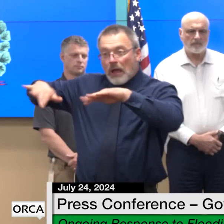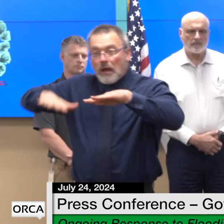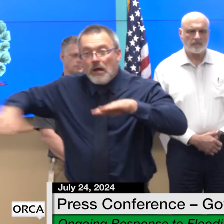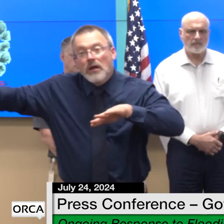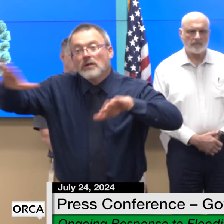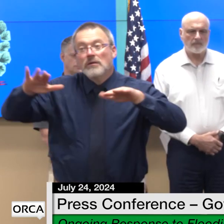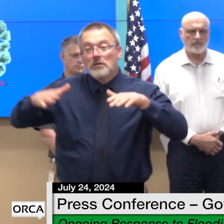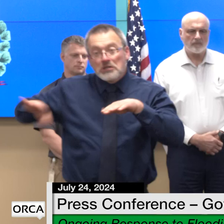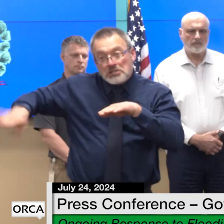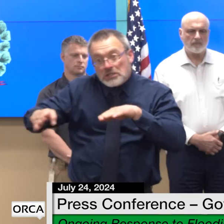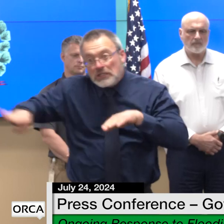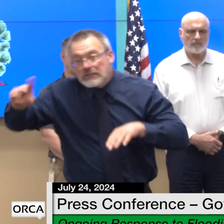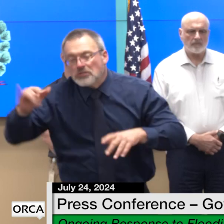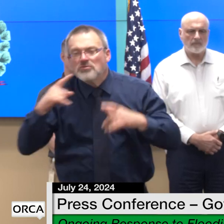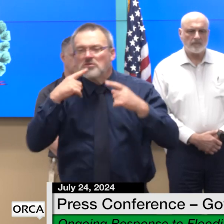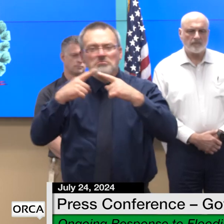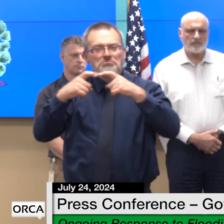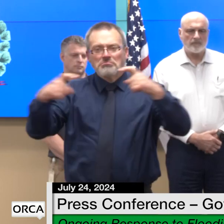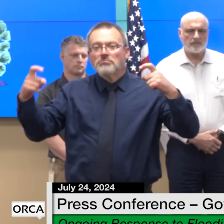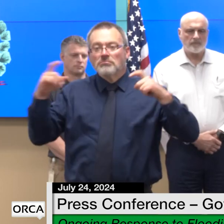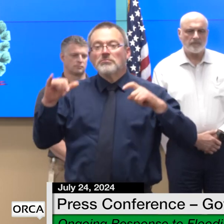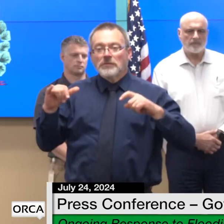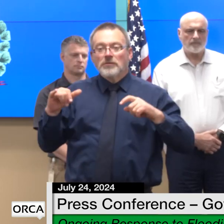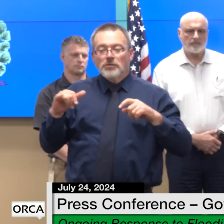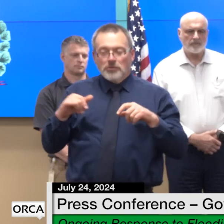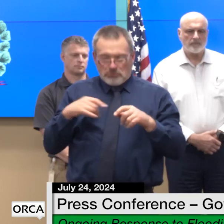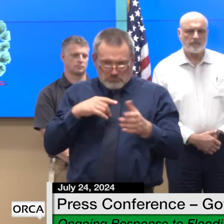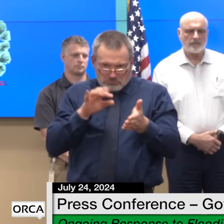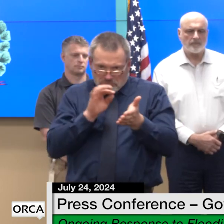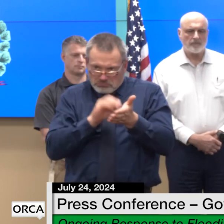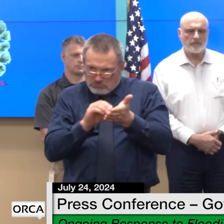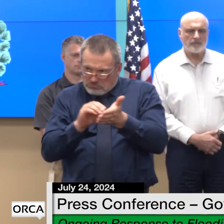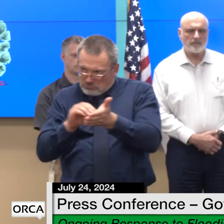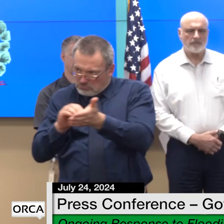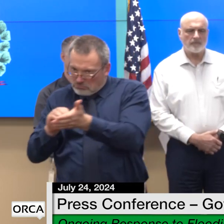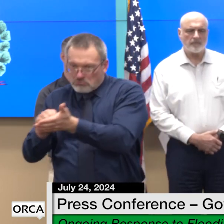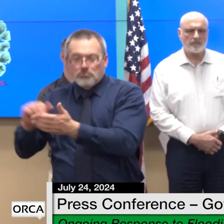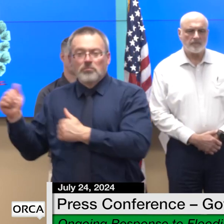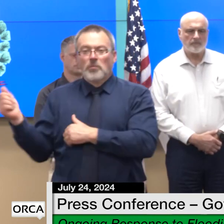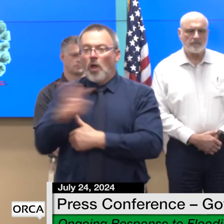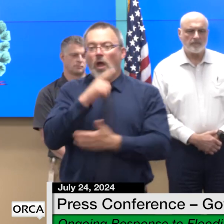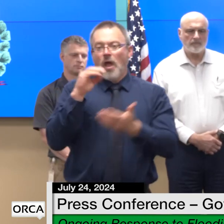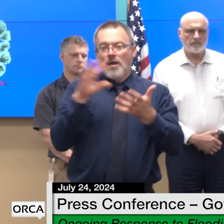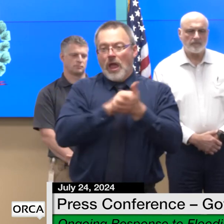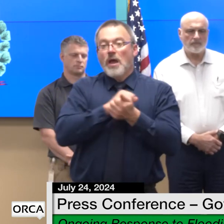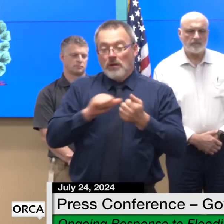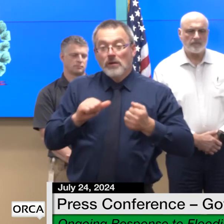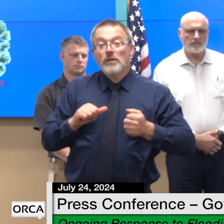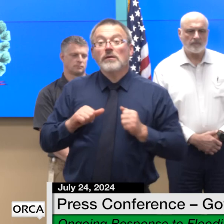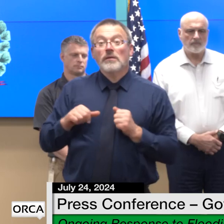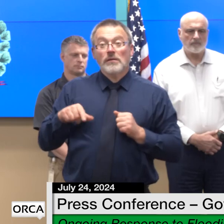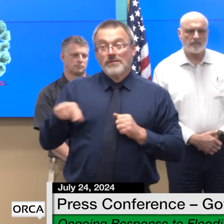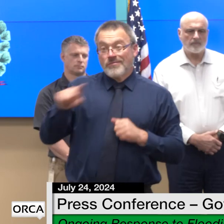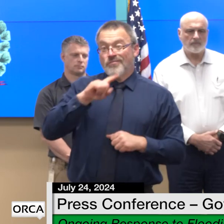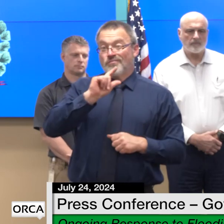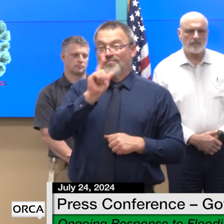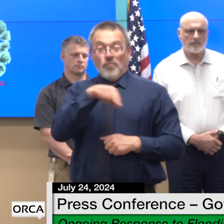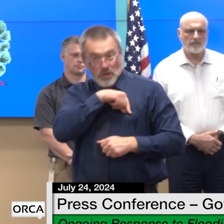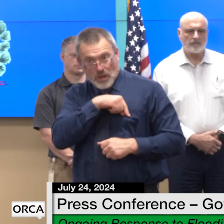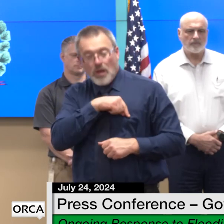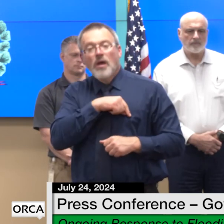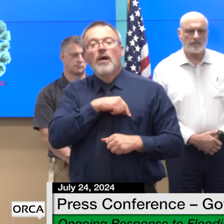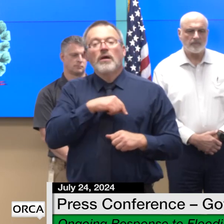at aggregate damage in communities and will evaluate the eligibility of the state of Vermont to apply